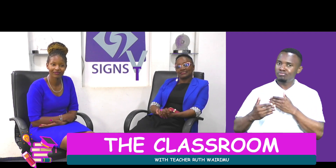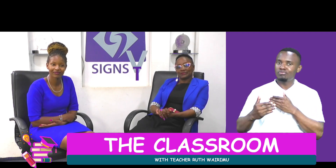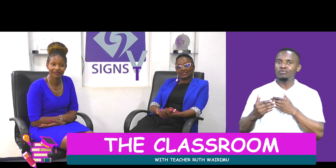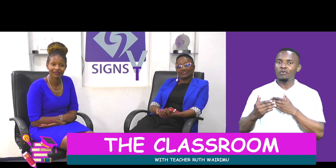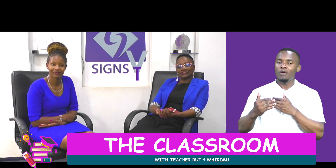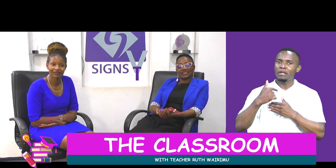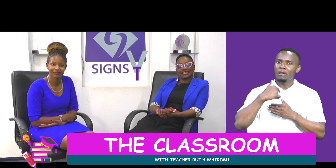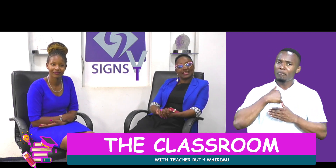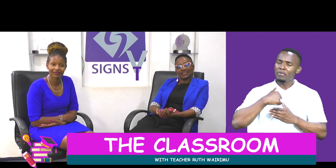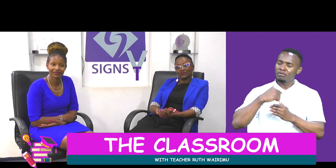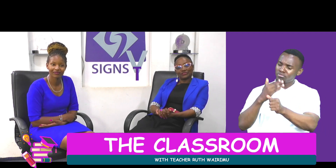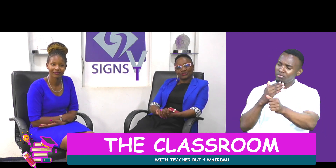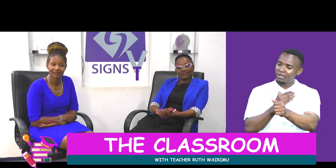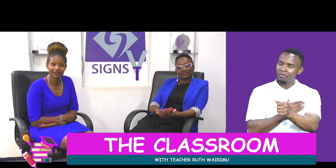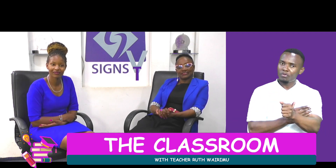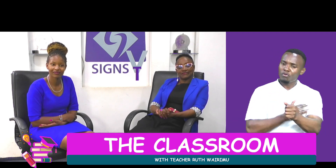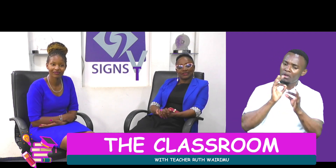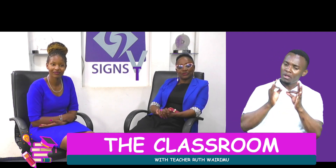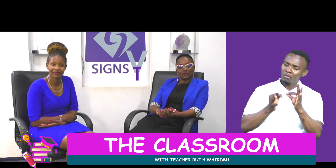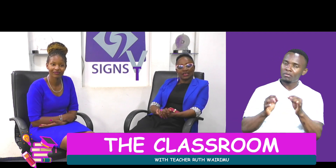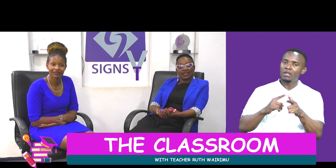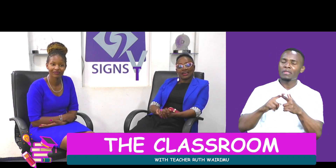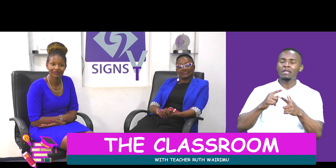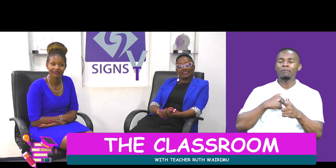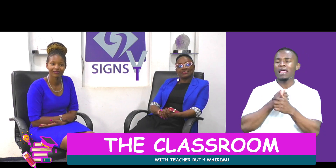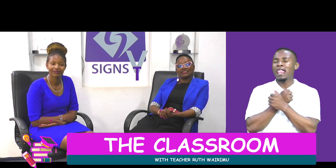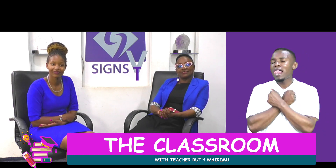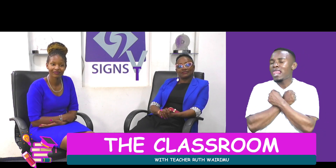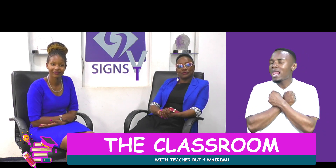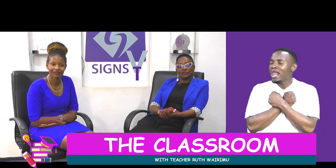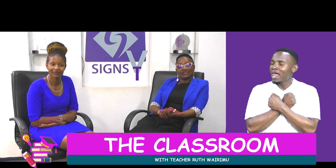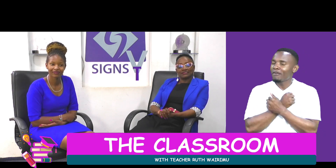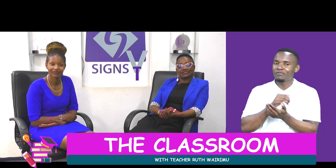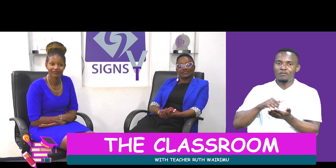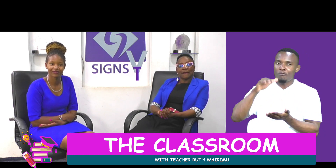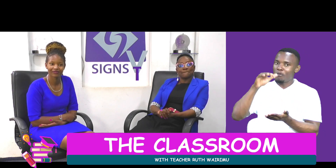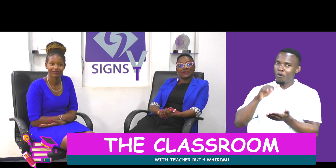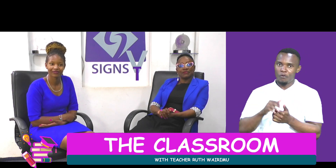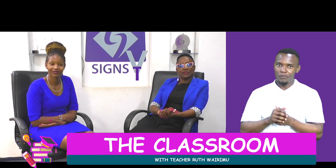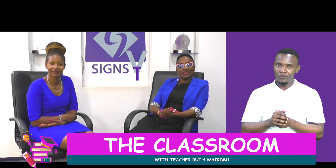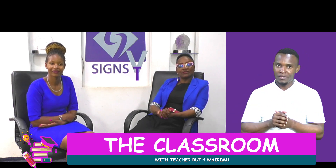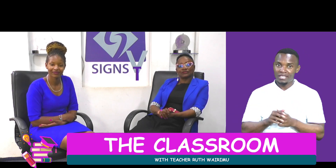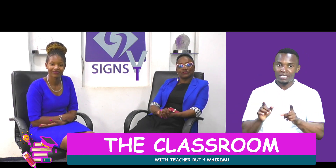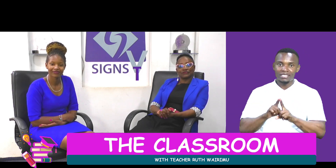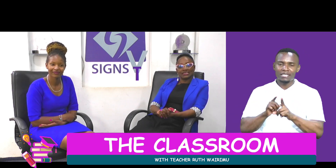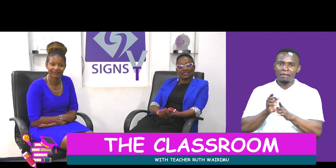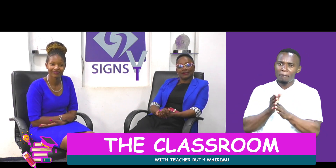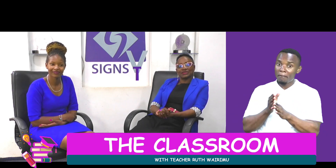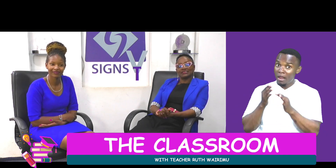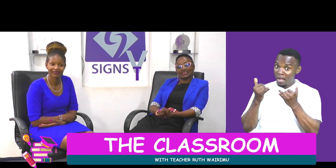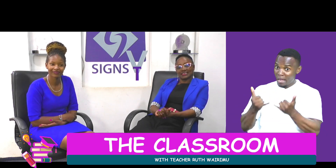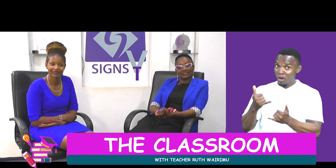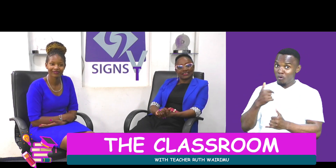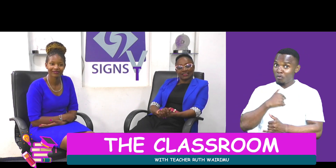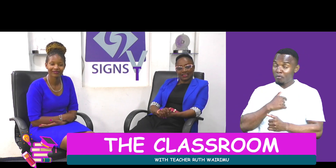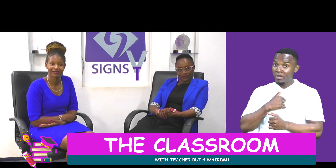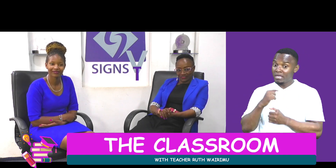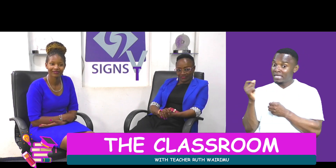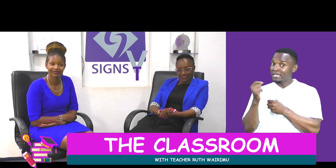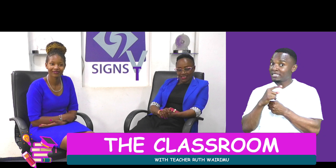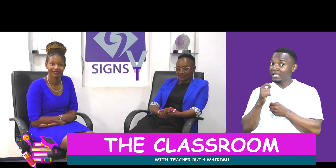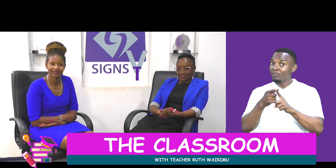in interpretation, and I got to love it even more. Actually, this moment, my main source of income is Kenya